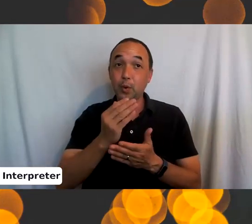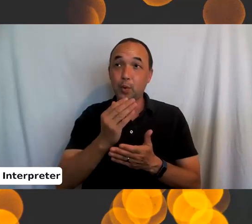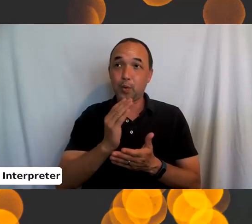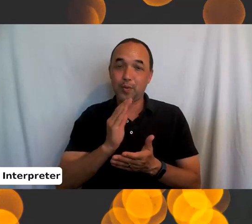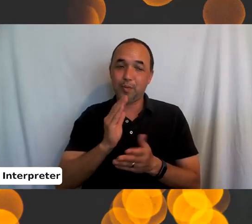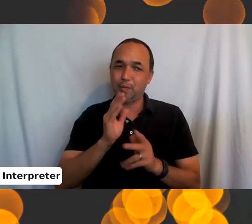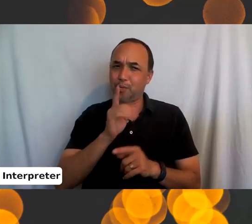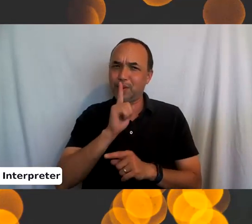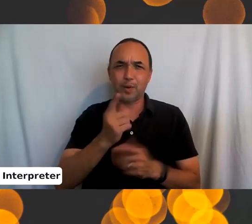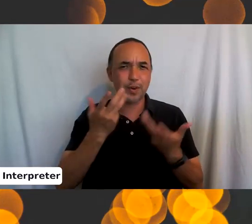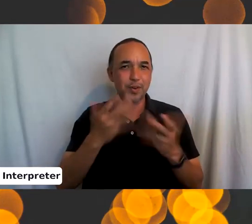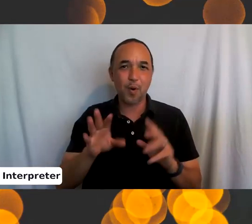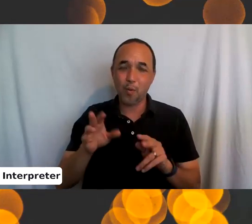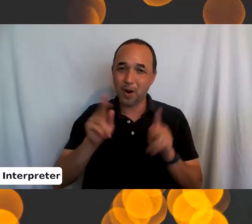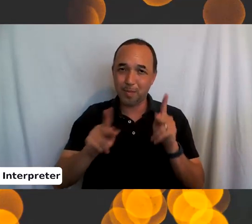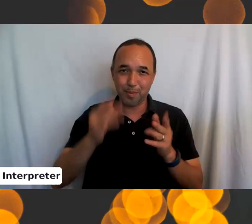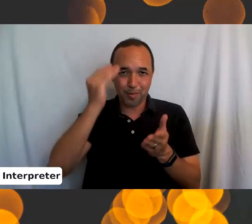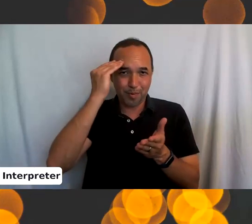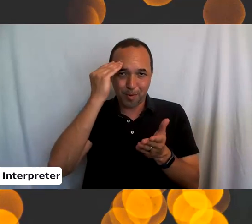sometimes and bring him in.